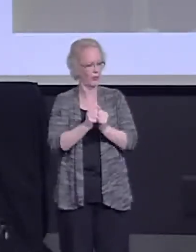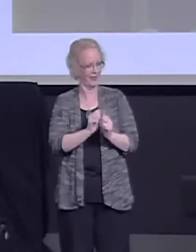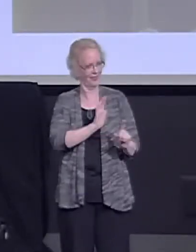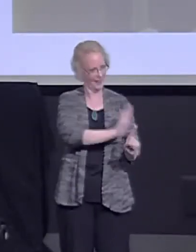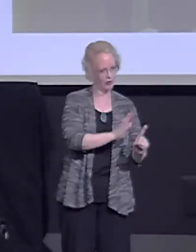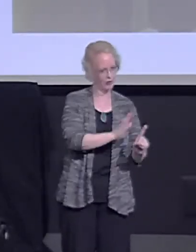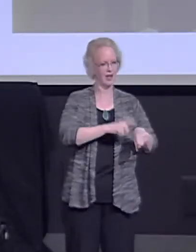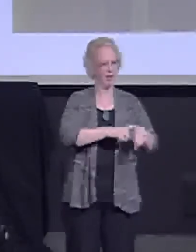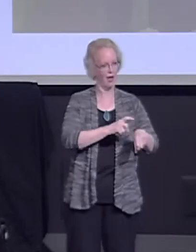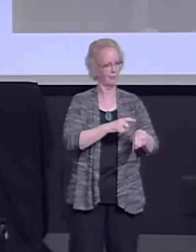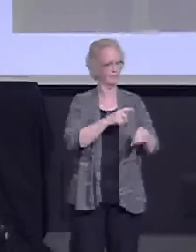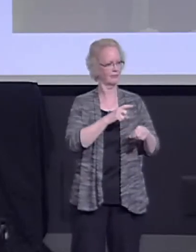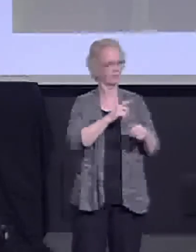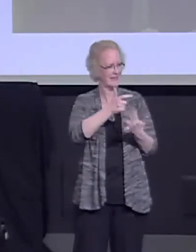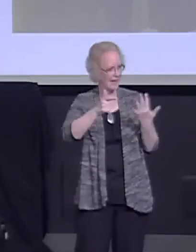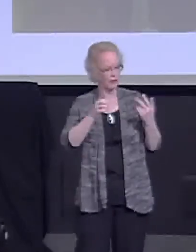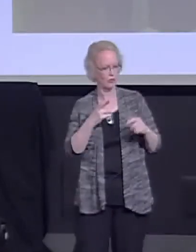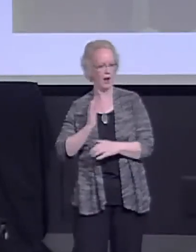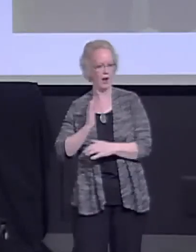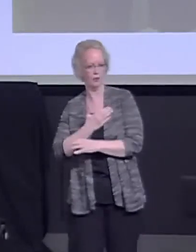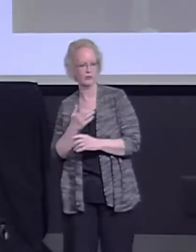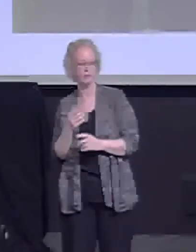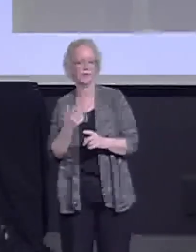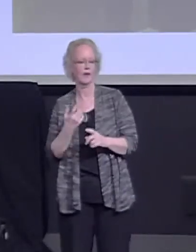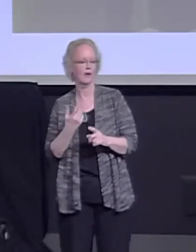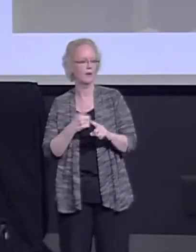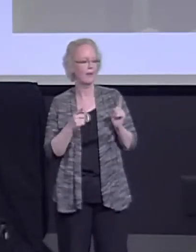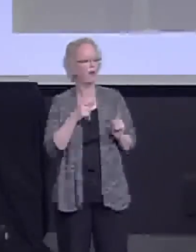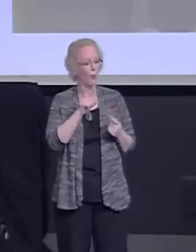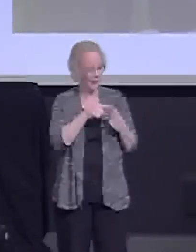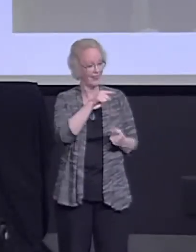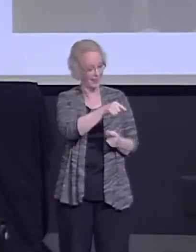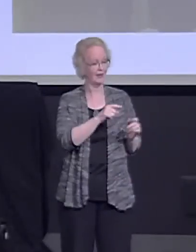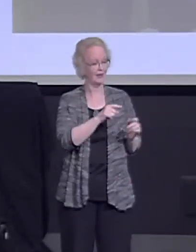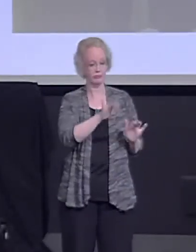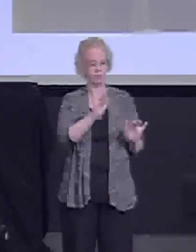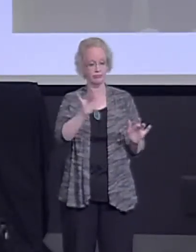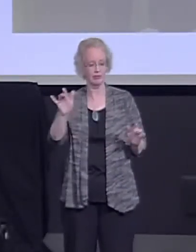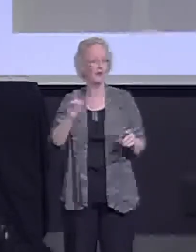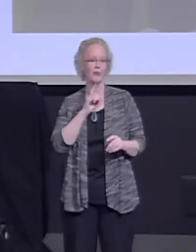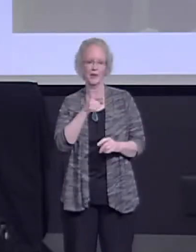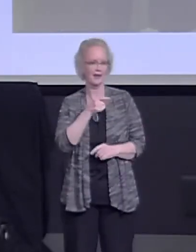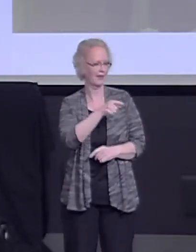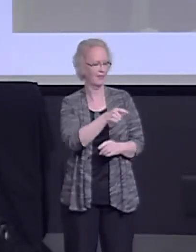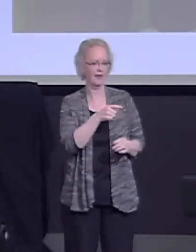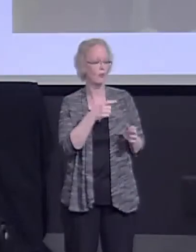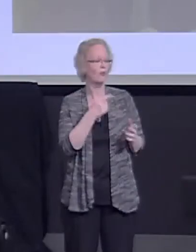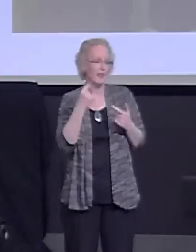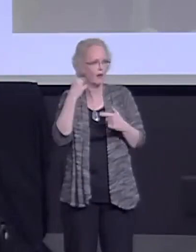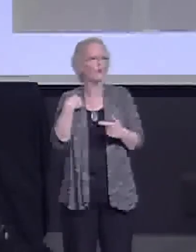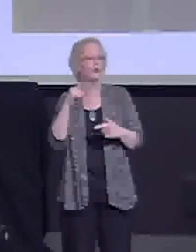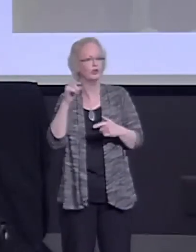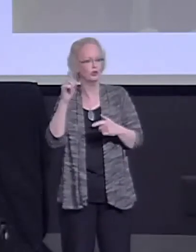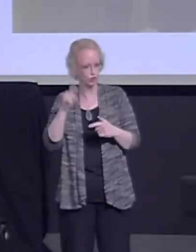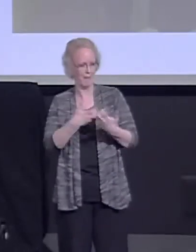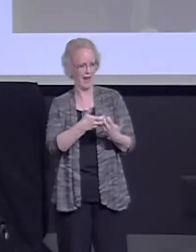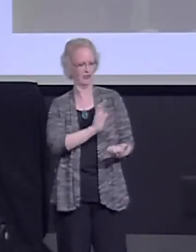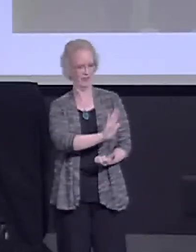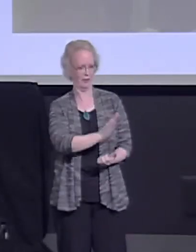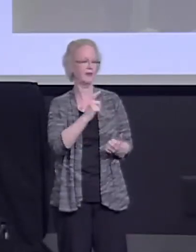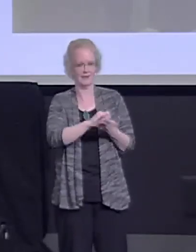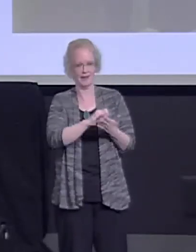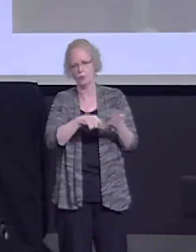short answer is that we played back the idiosyncratic sequences because we thought, you know, this is That's what know. they remember, this is what they know. But